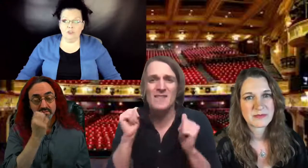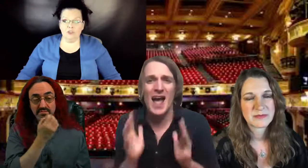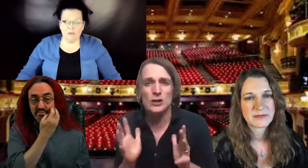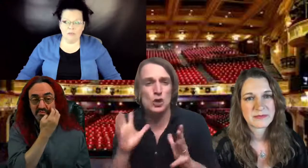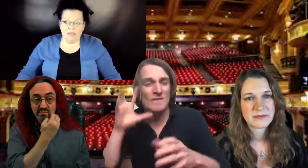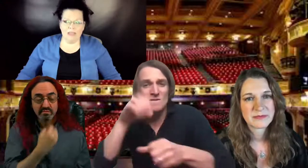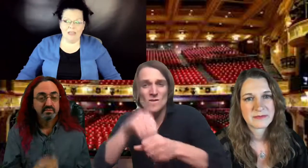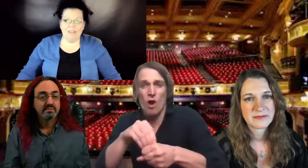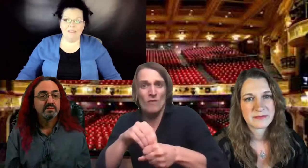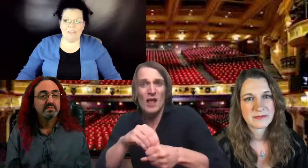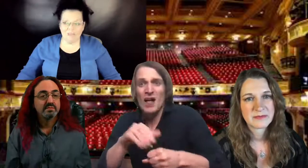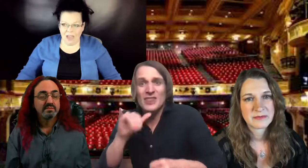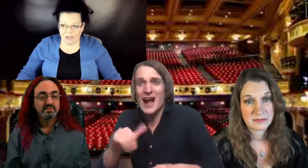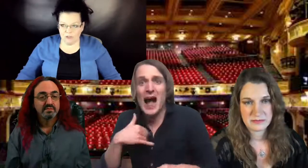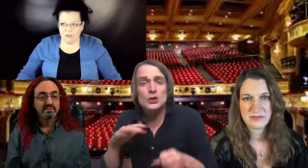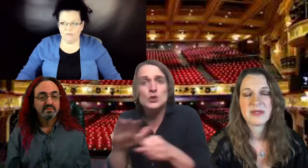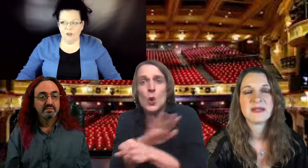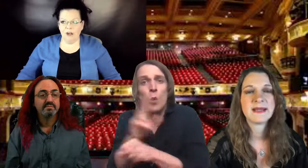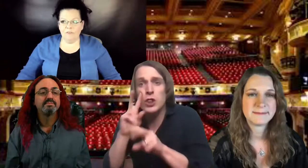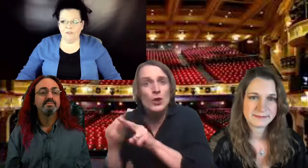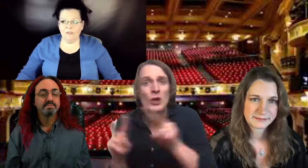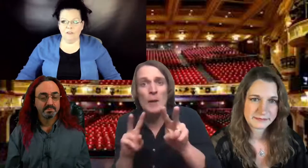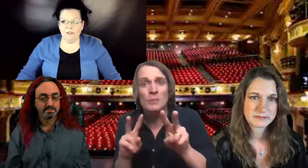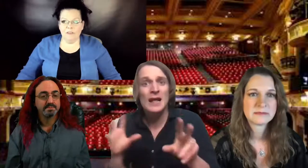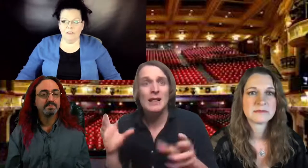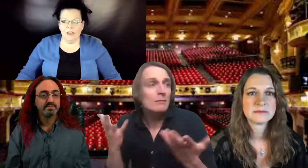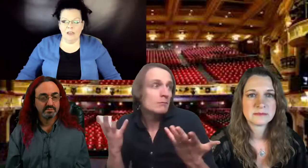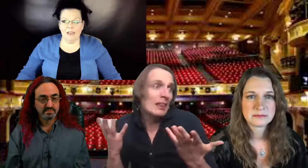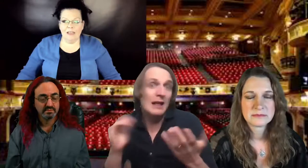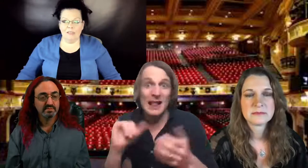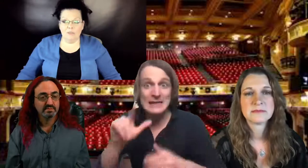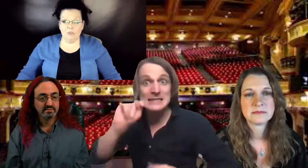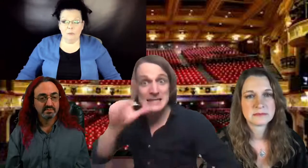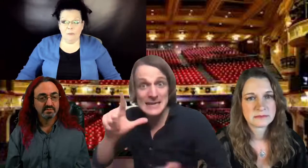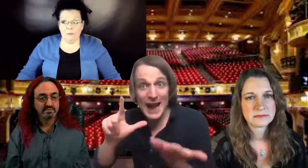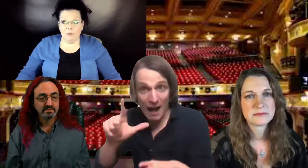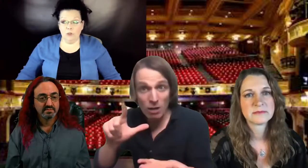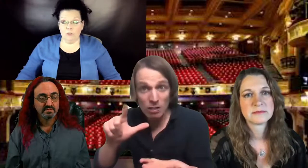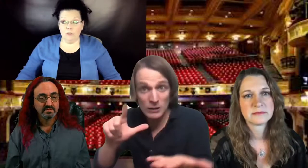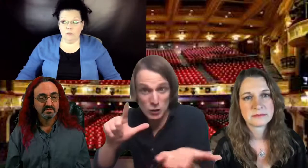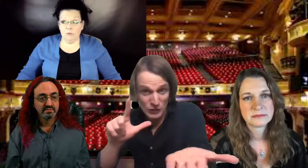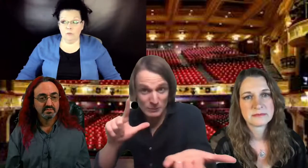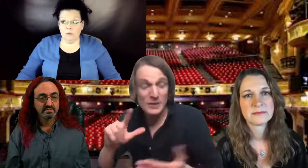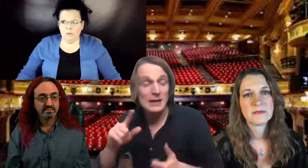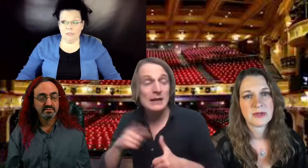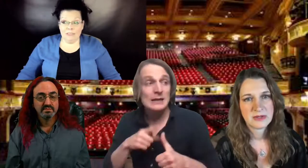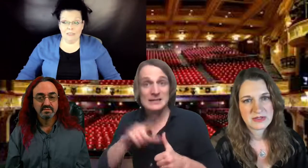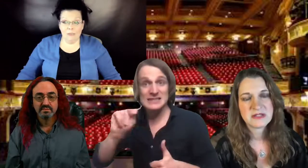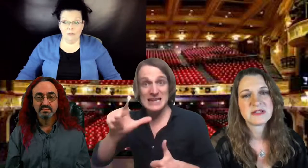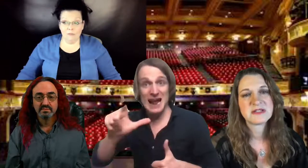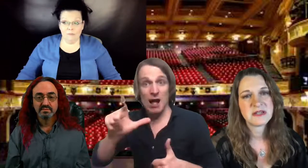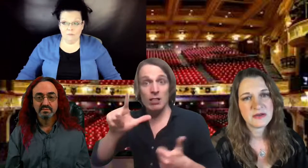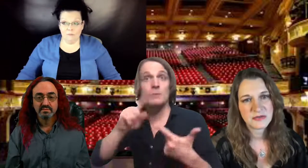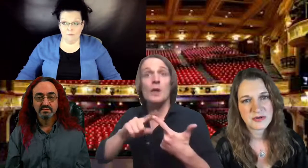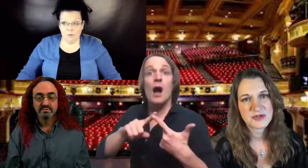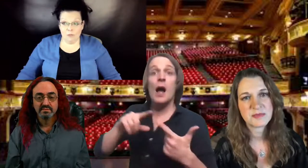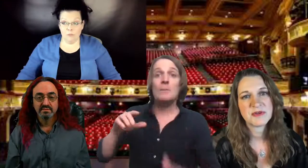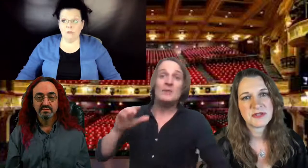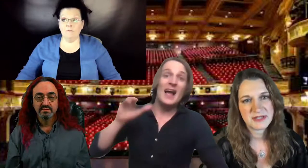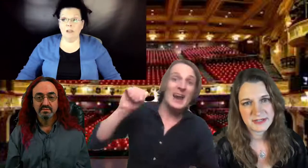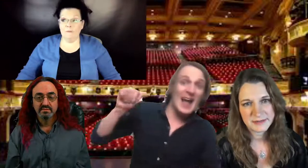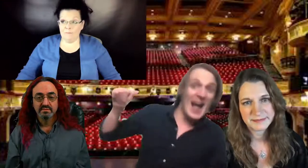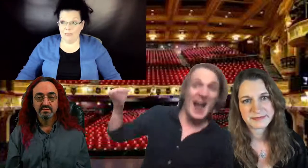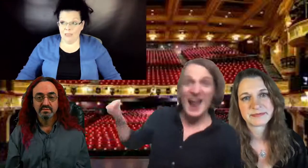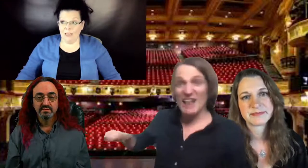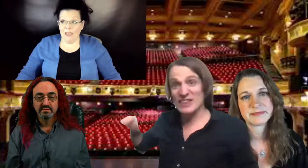there were just so many talented deaf actors involved that I had so many people to look up to, like T.L. Forsberg,